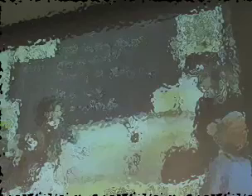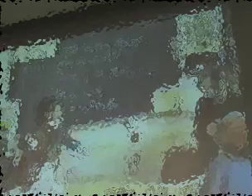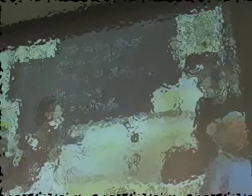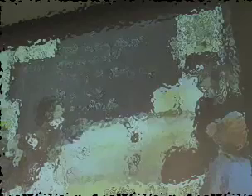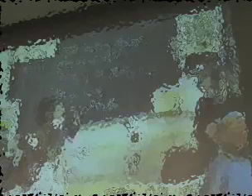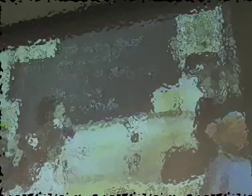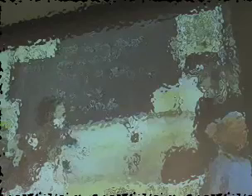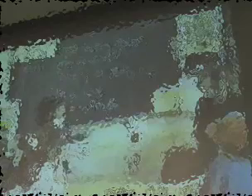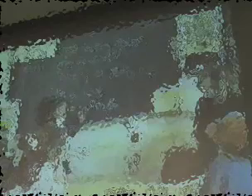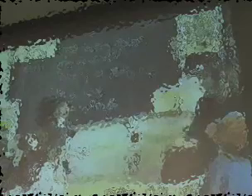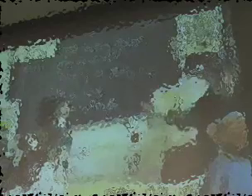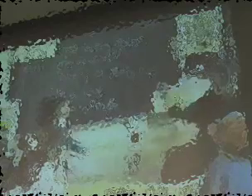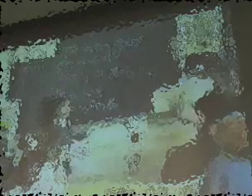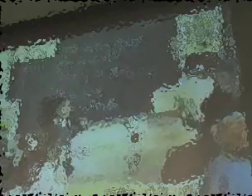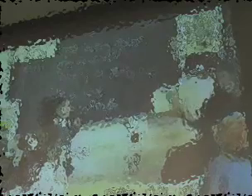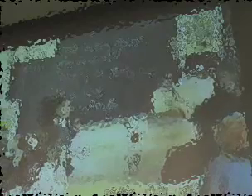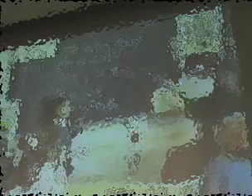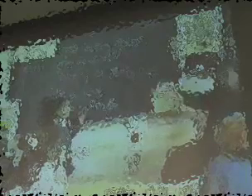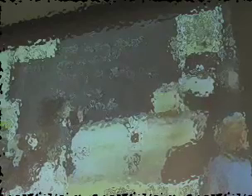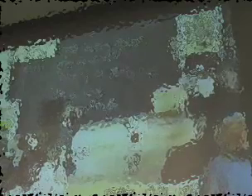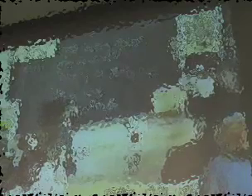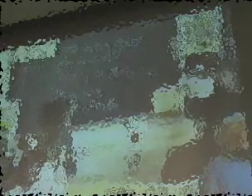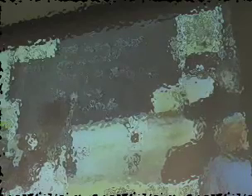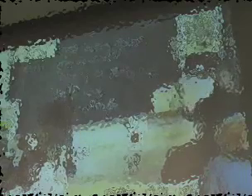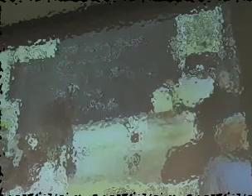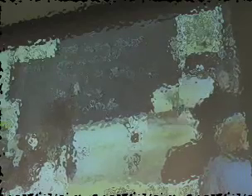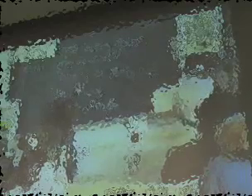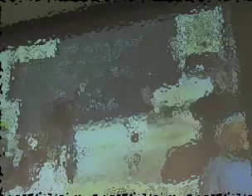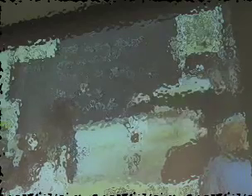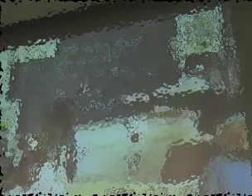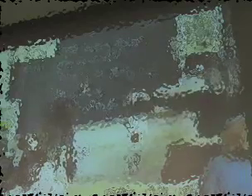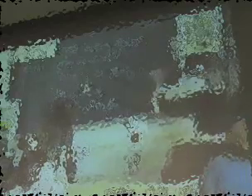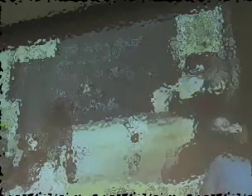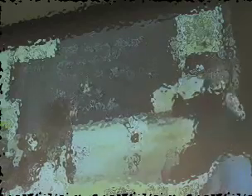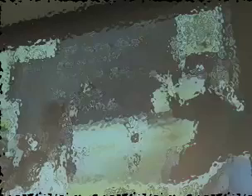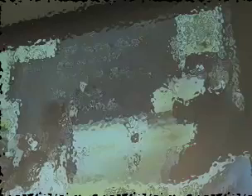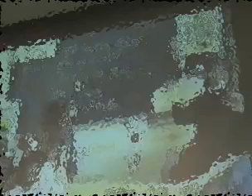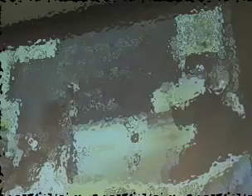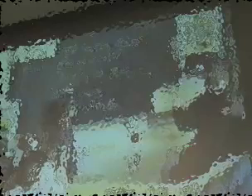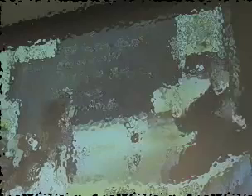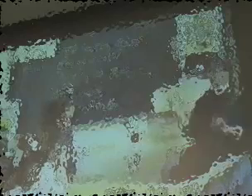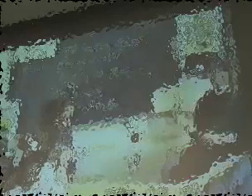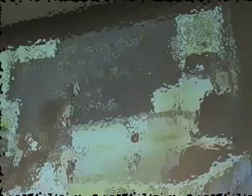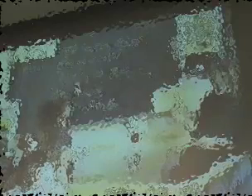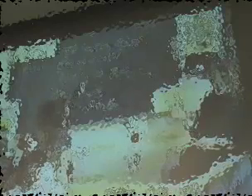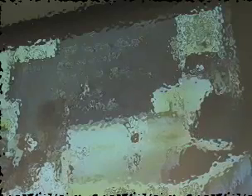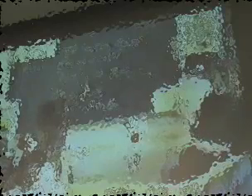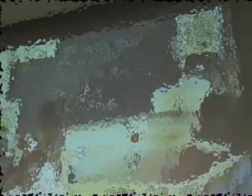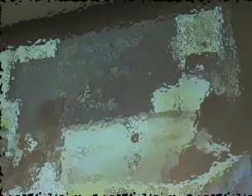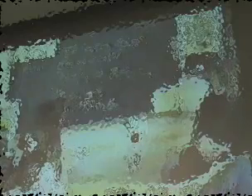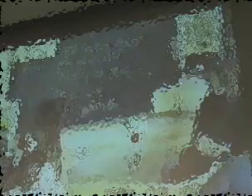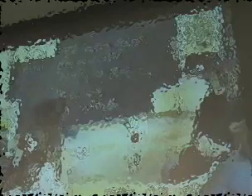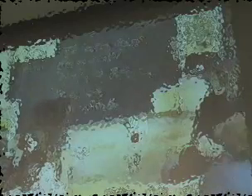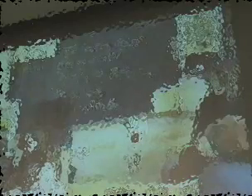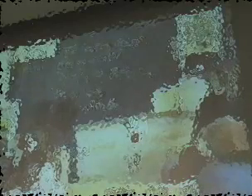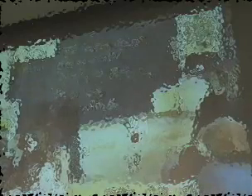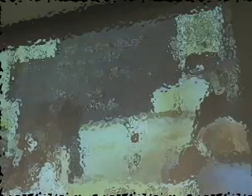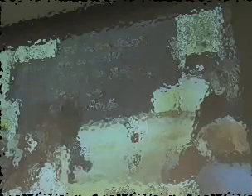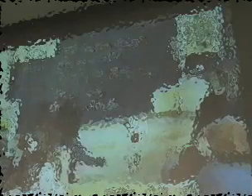Today, not Monday. Okay, that's still a little English. I want you to really sign it. Really think about this.